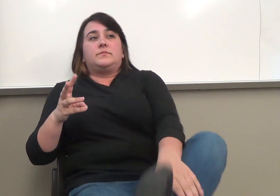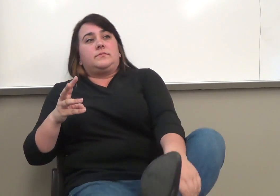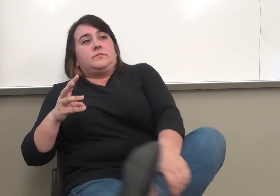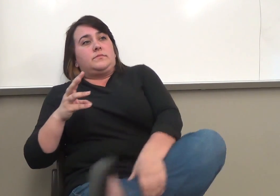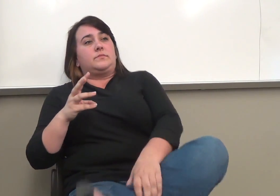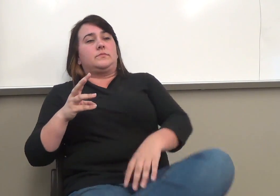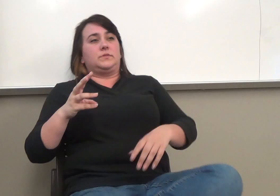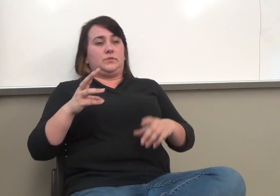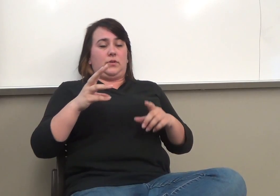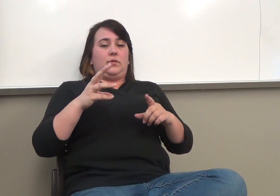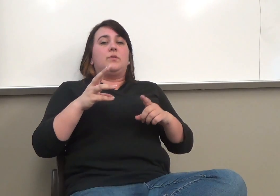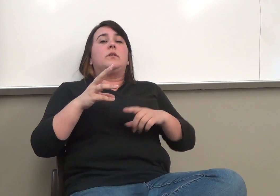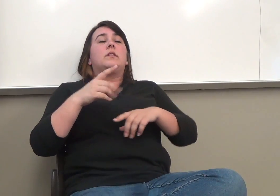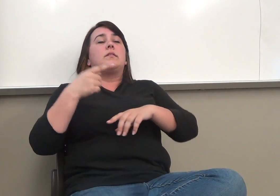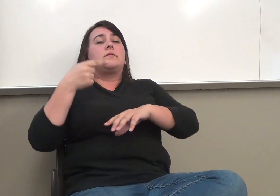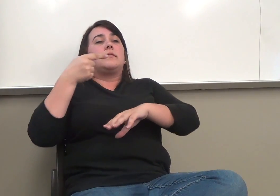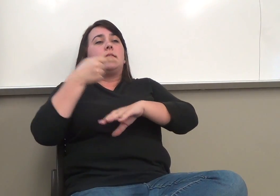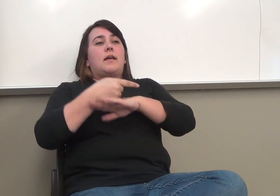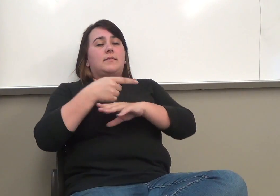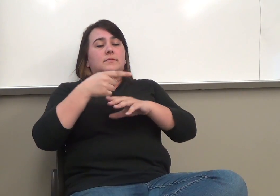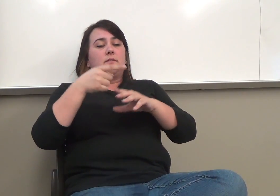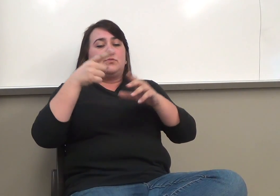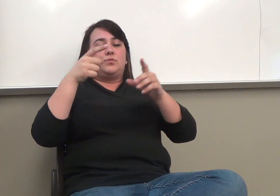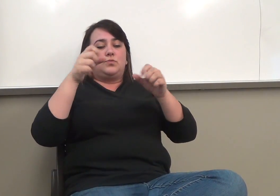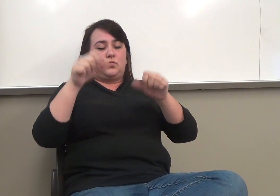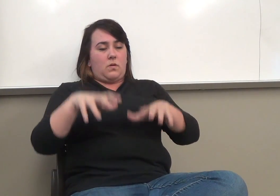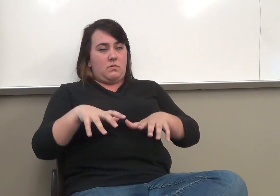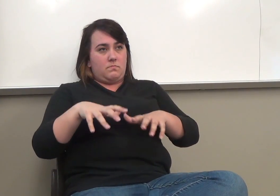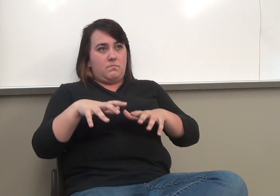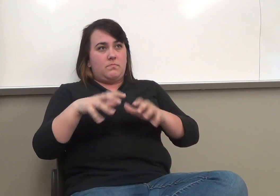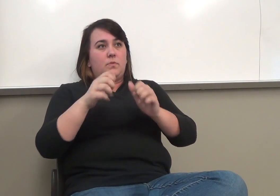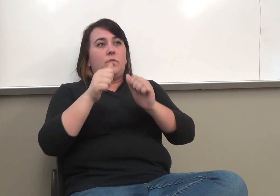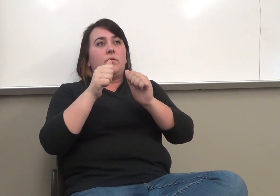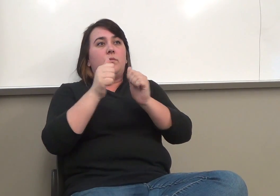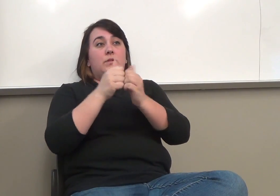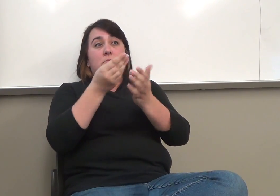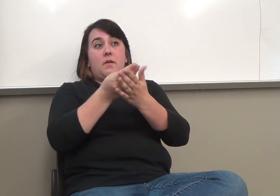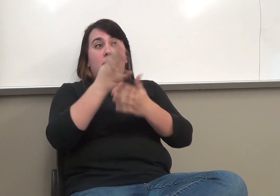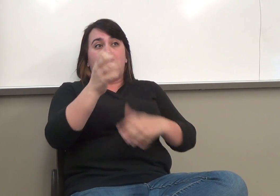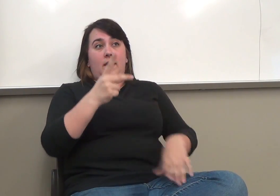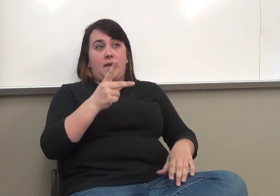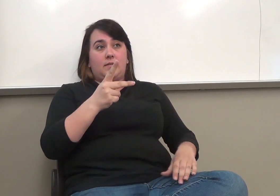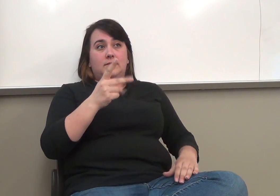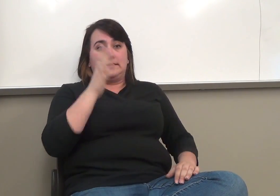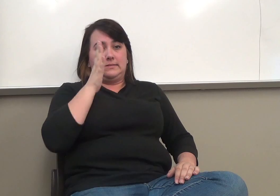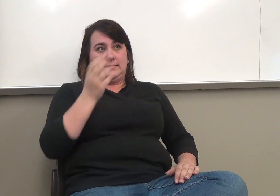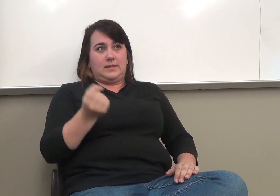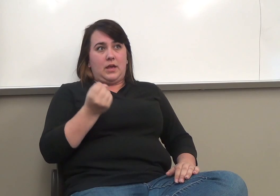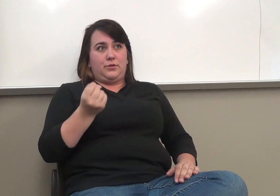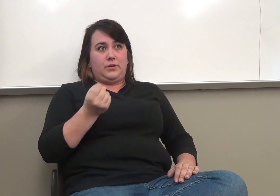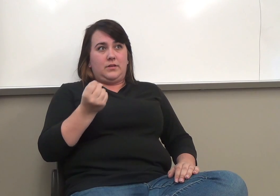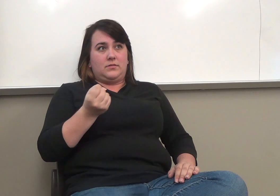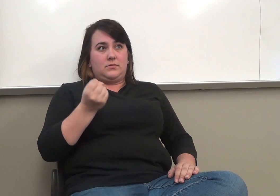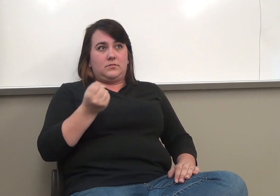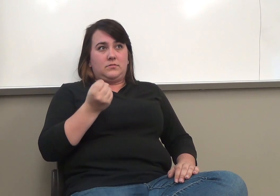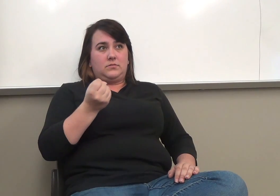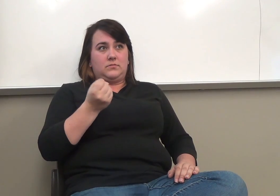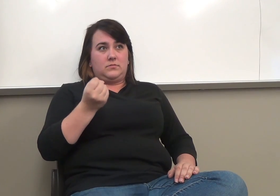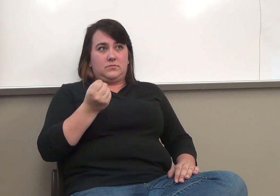get your money back is Saturday. Don't ask me why they made that 2 different dates. So if